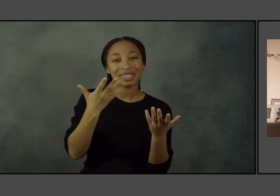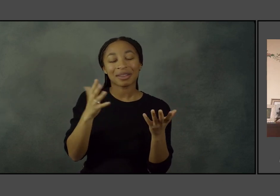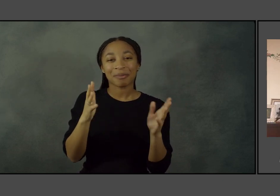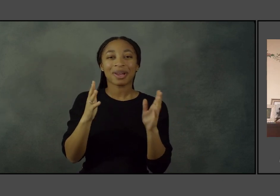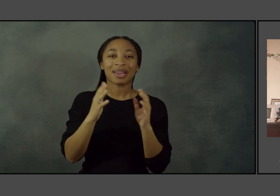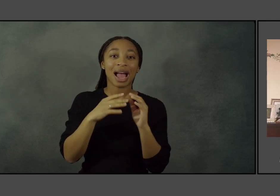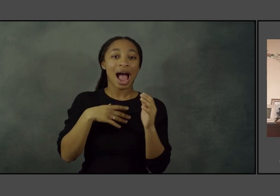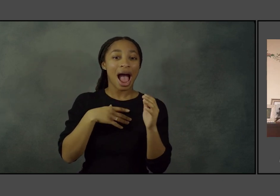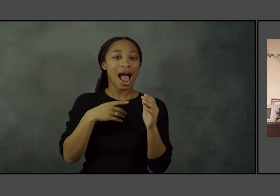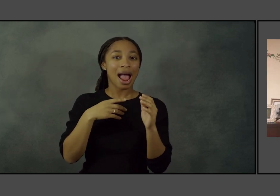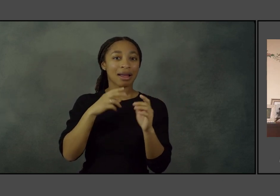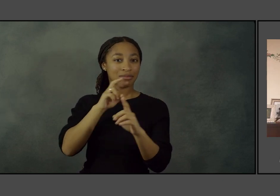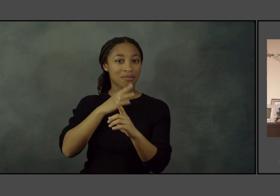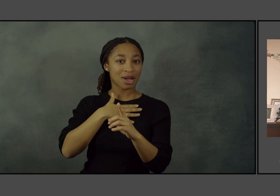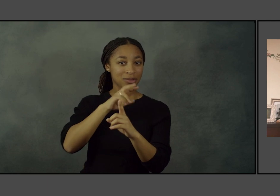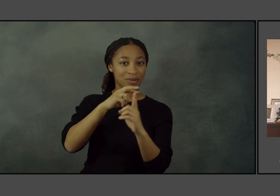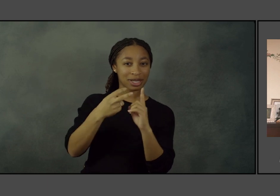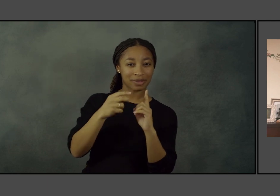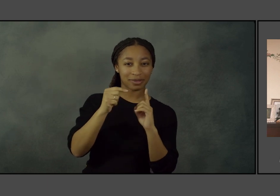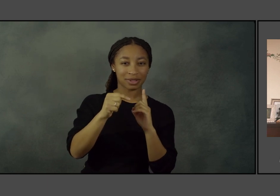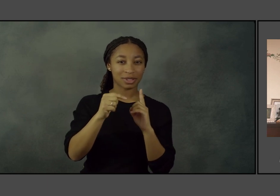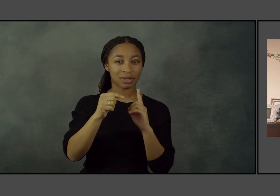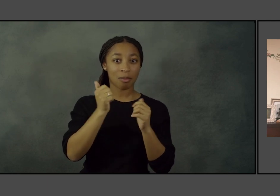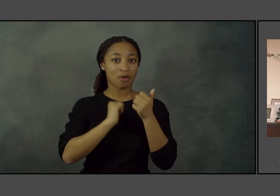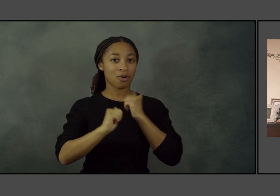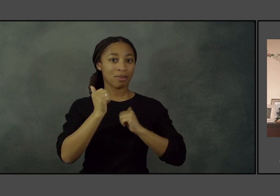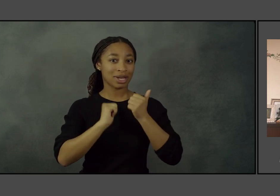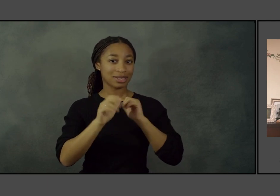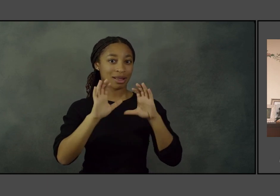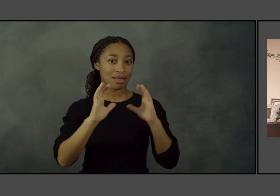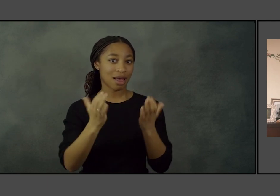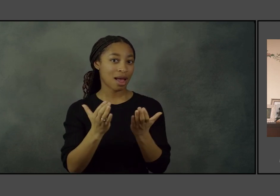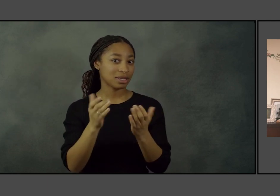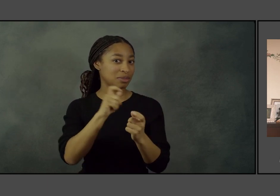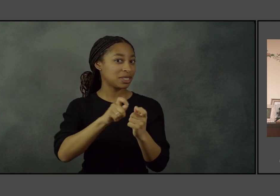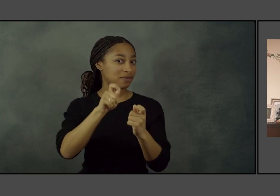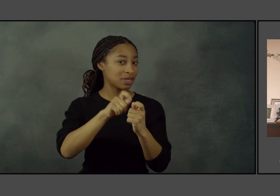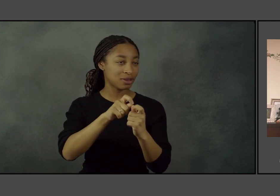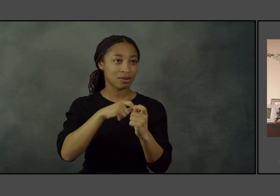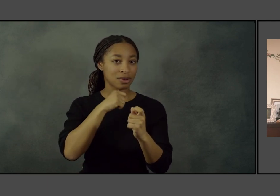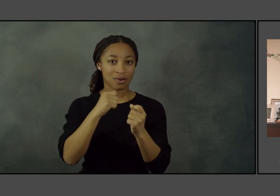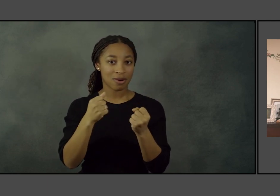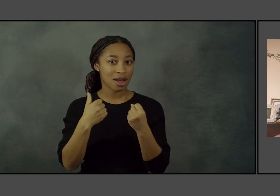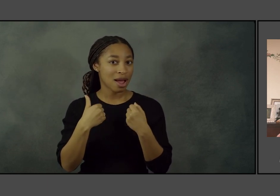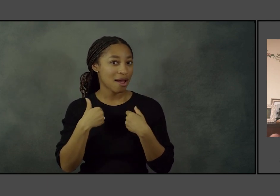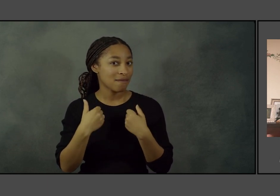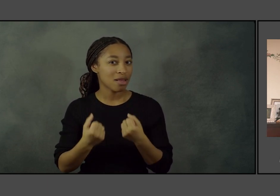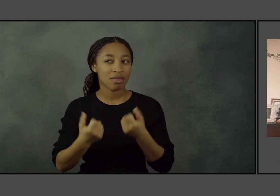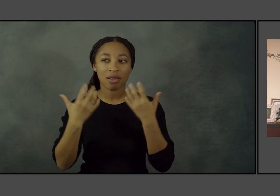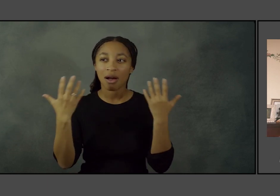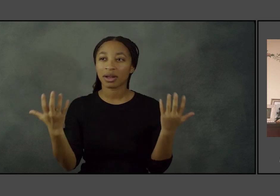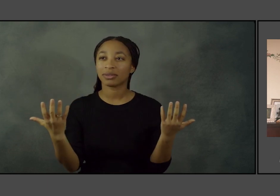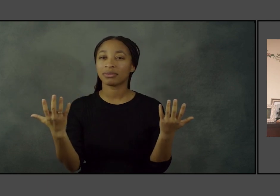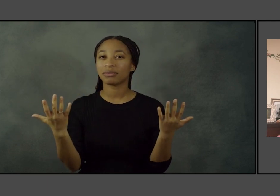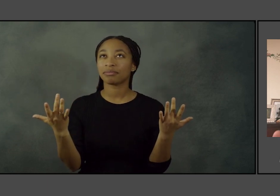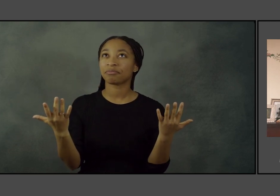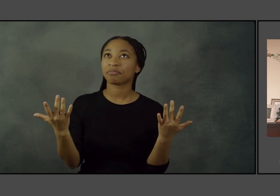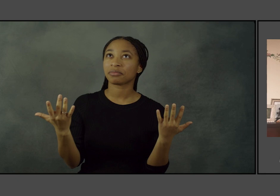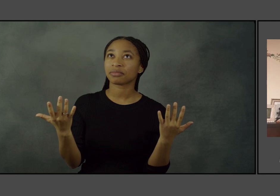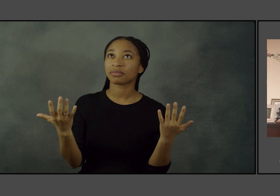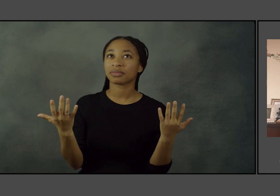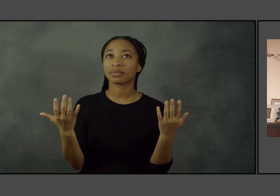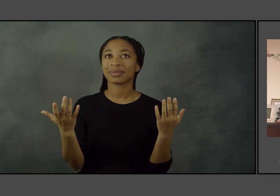performance classes. You know, we don't have a lot of there's a lot of places that do jazz performance that